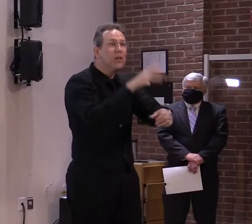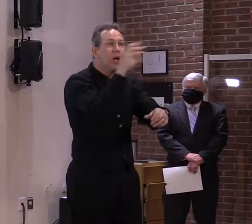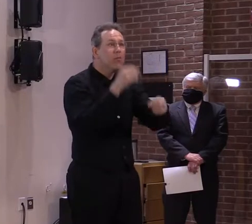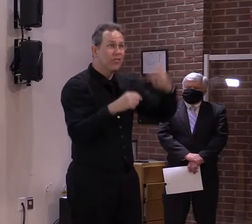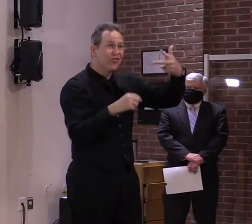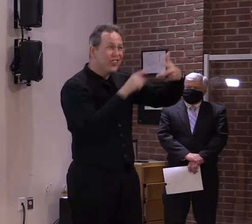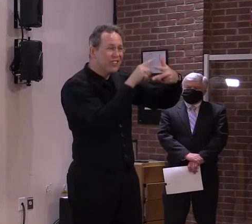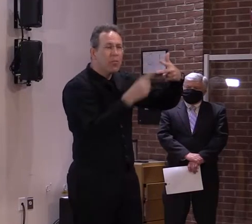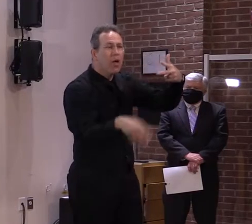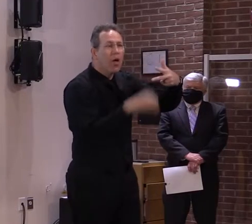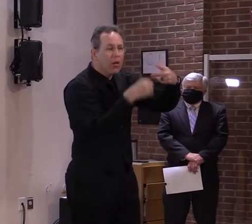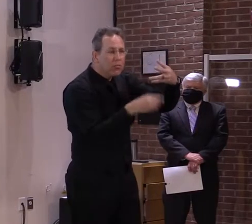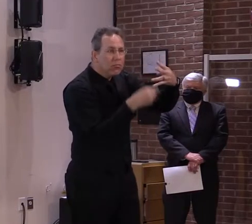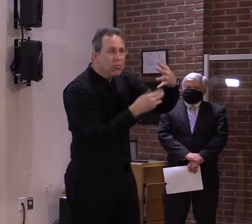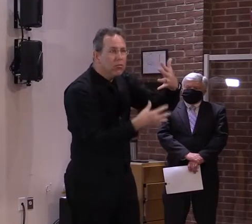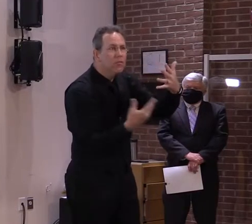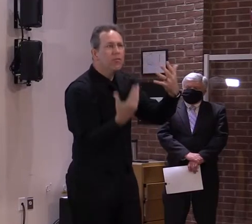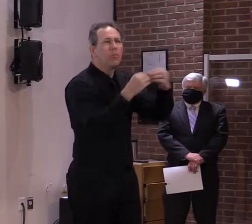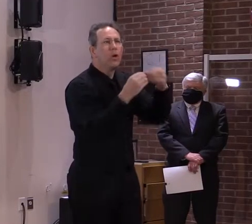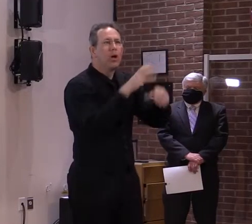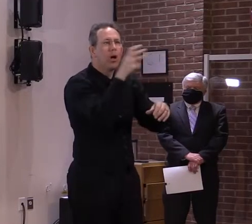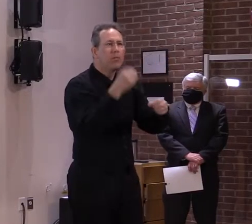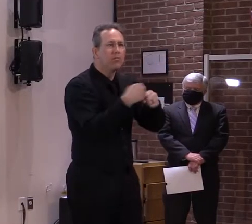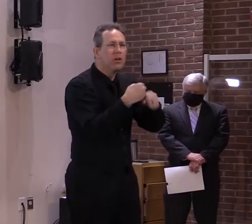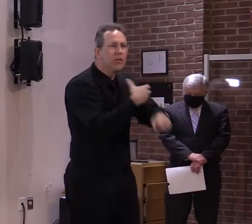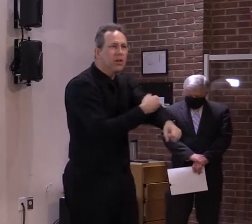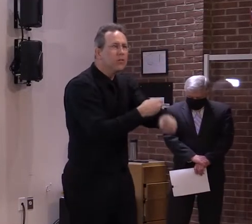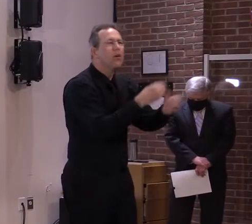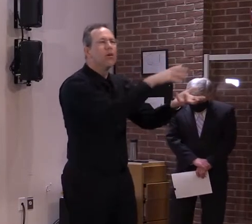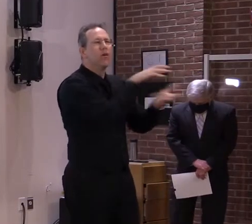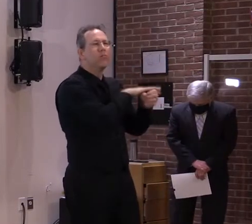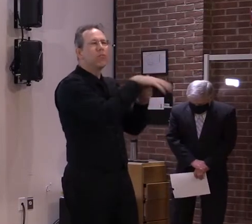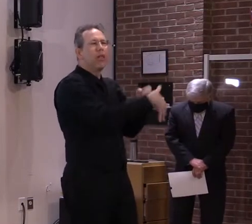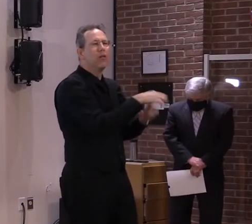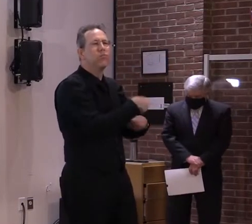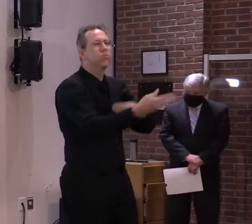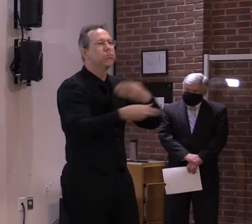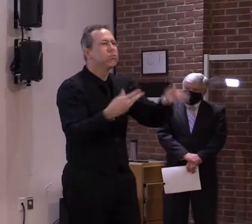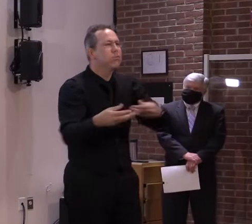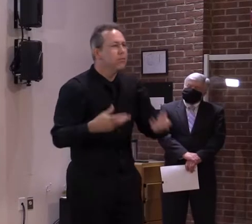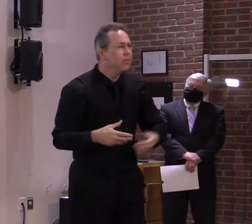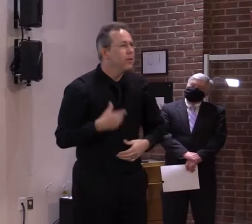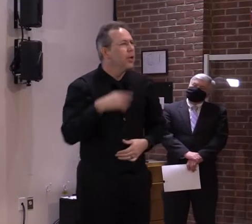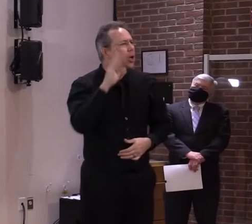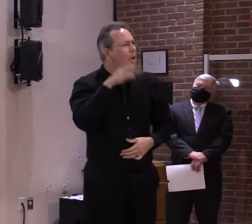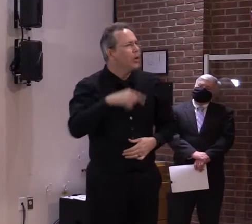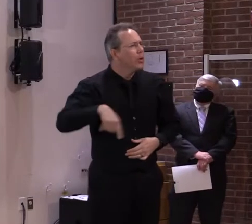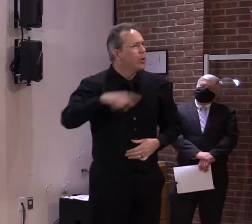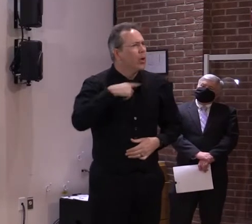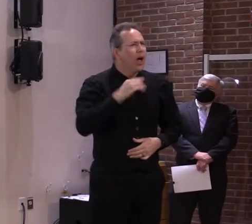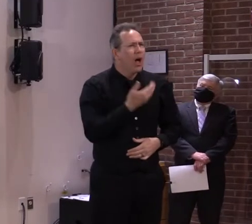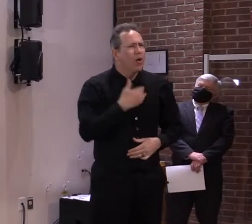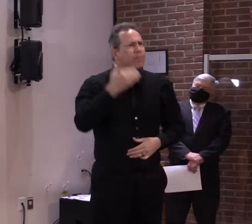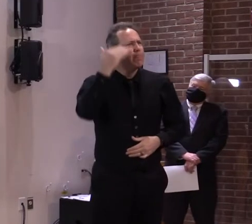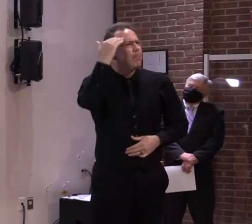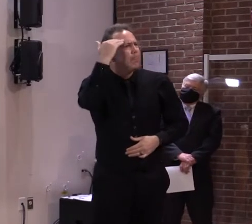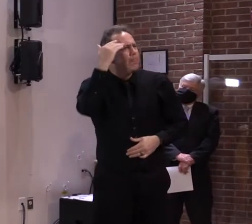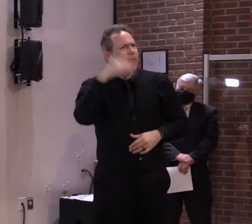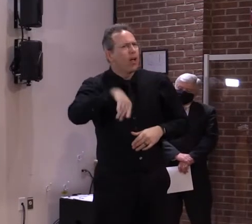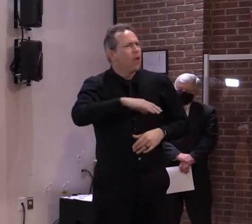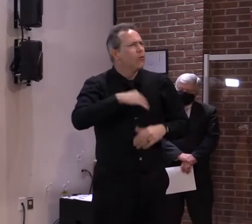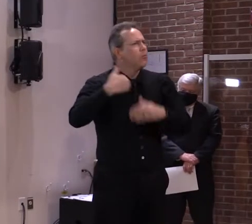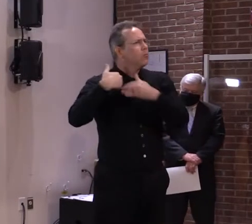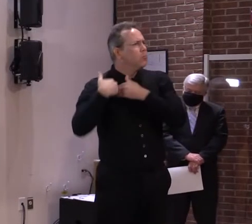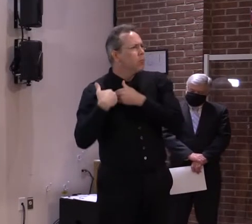Knowledge, personal responsibility, and science. These are the tools we've used to protect ourselves and manage this